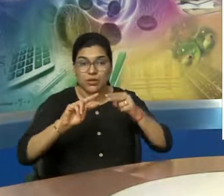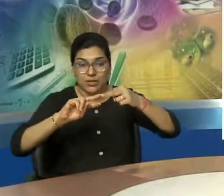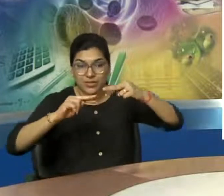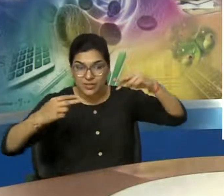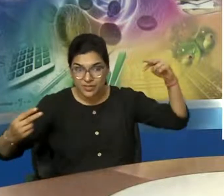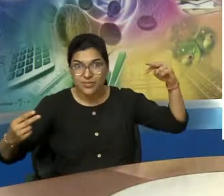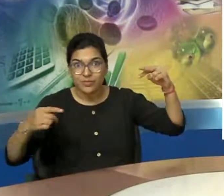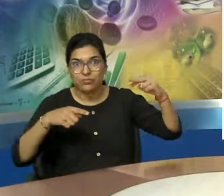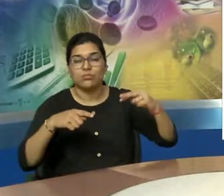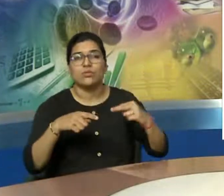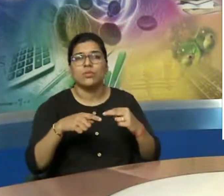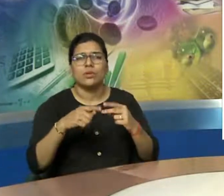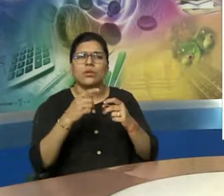You may have